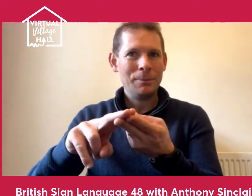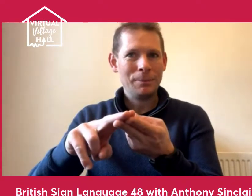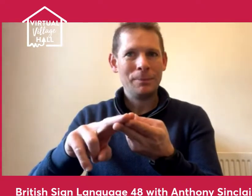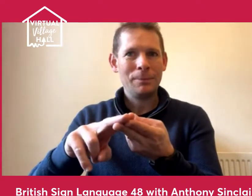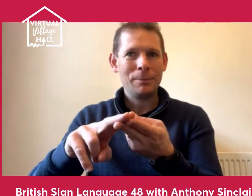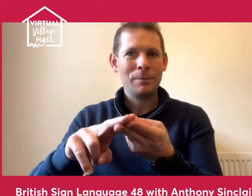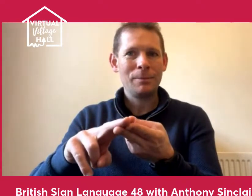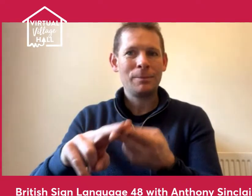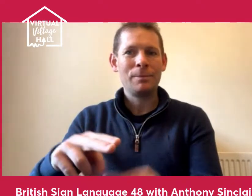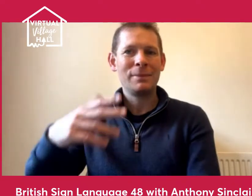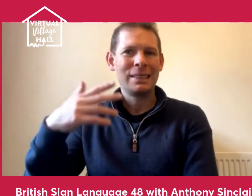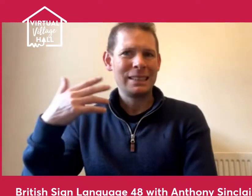And cheap.